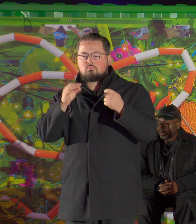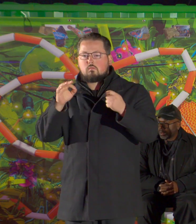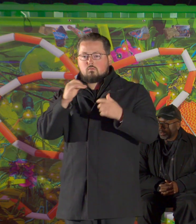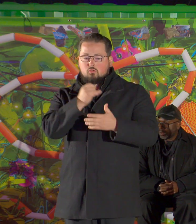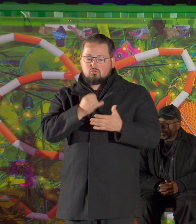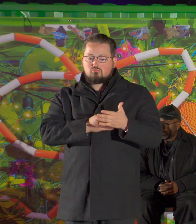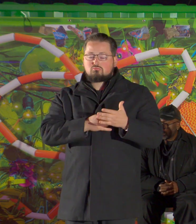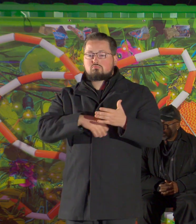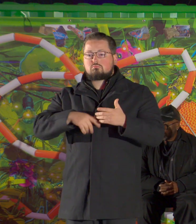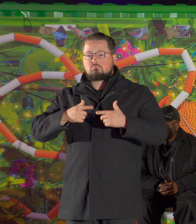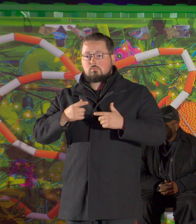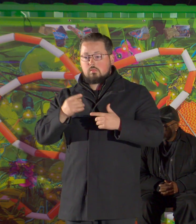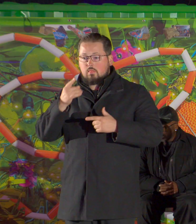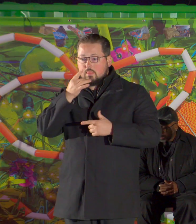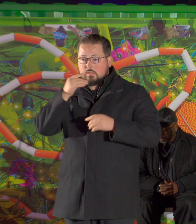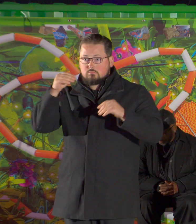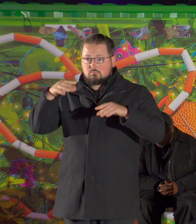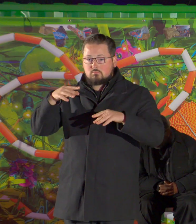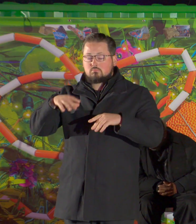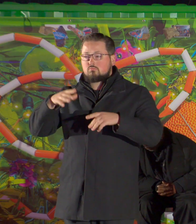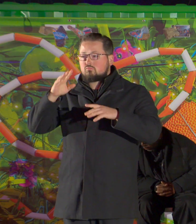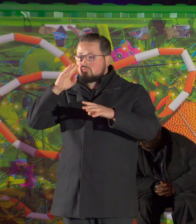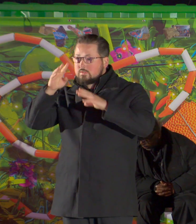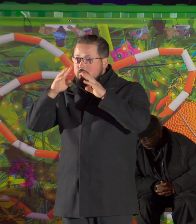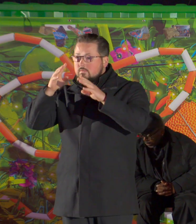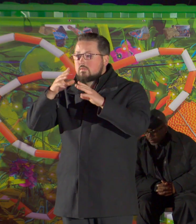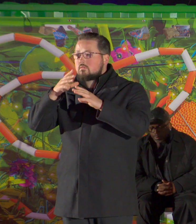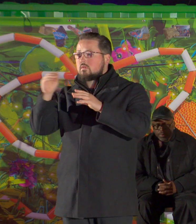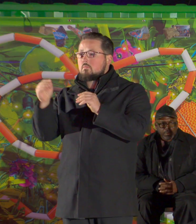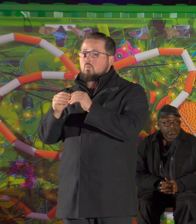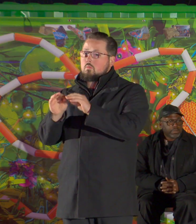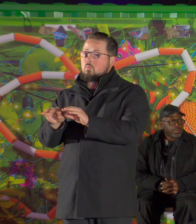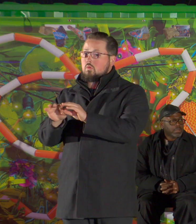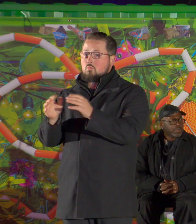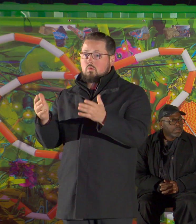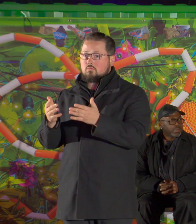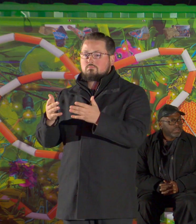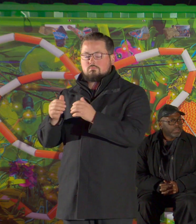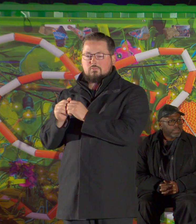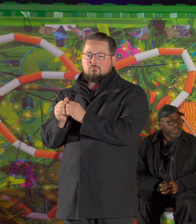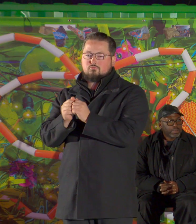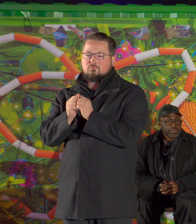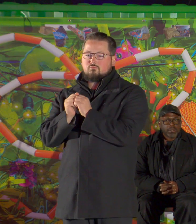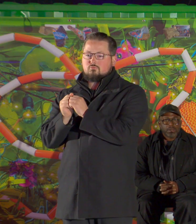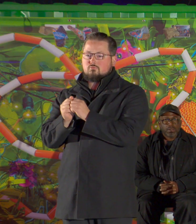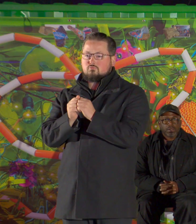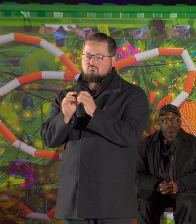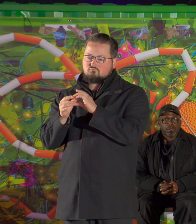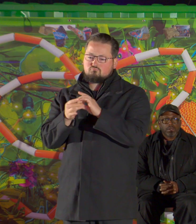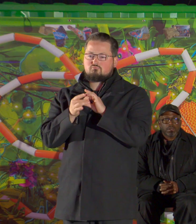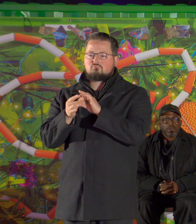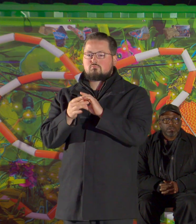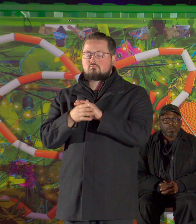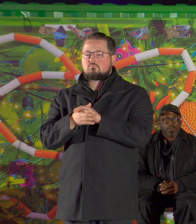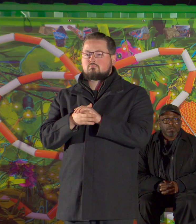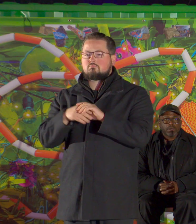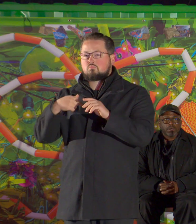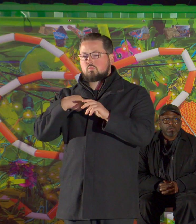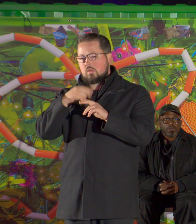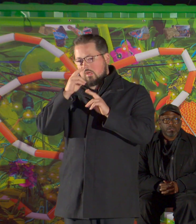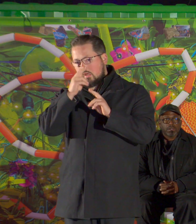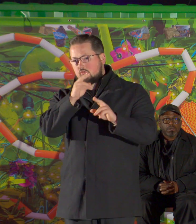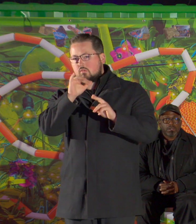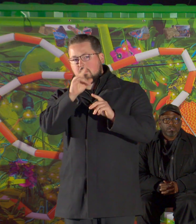art, light, creativity, and more importantly, togetherness. Tonight we honor this